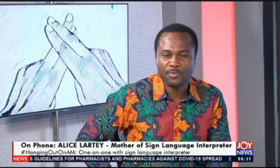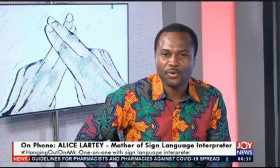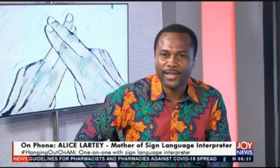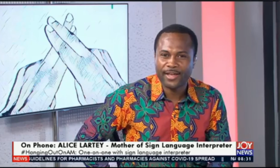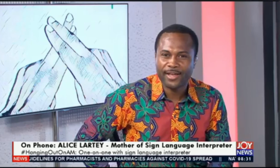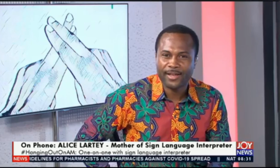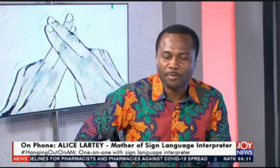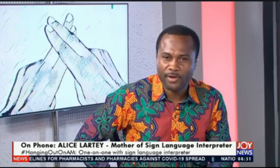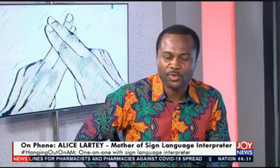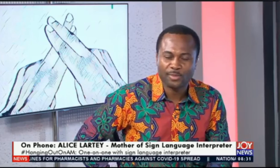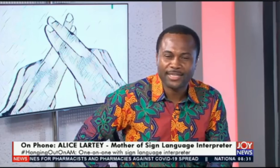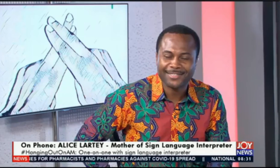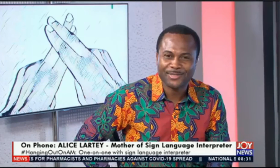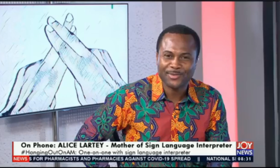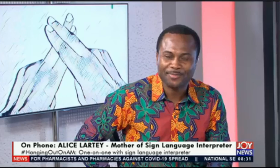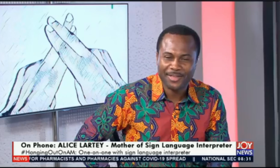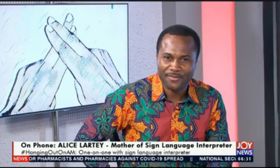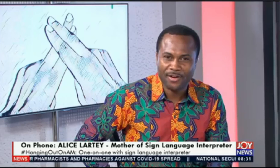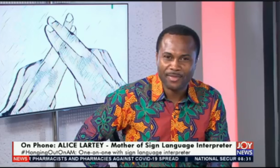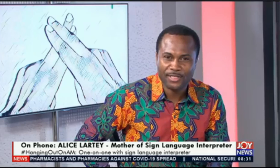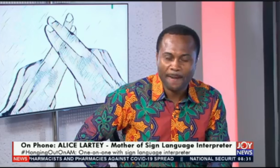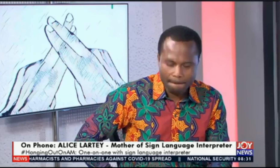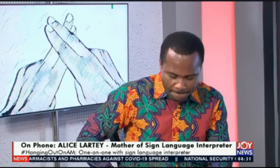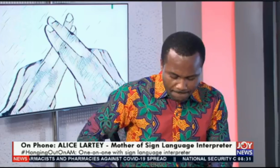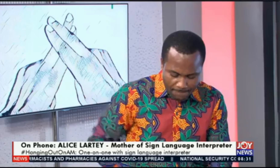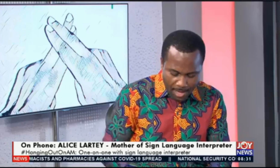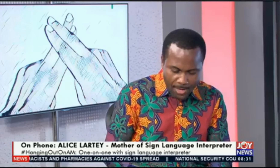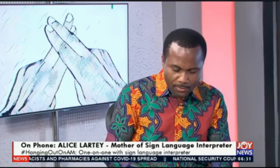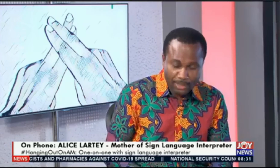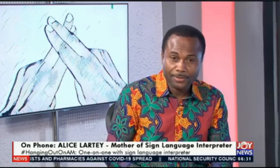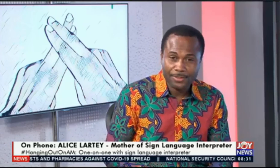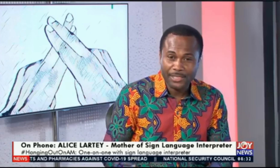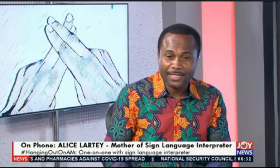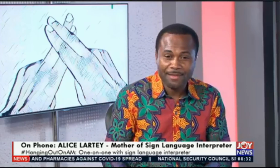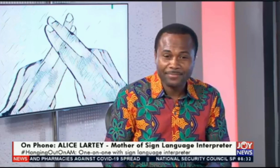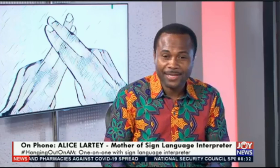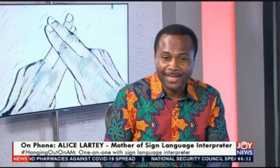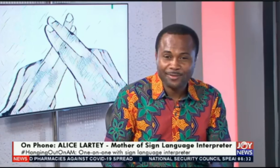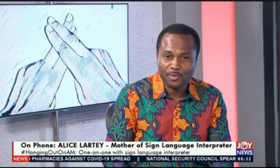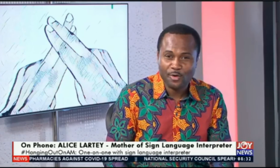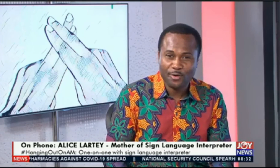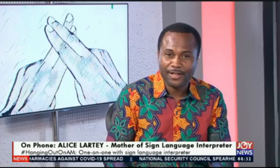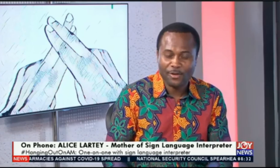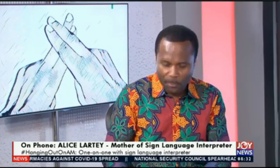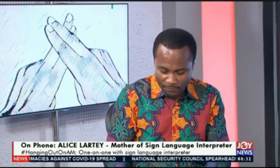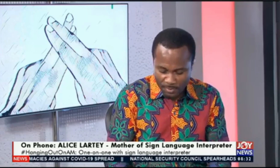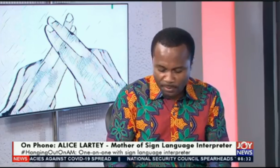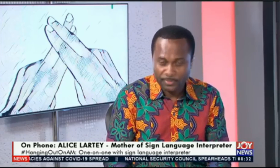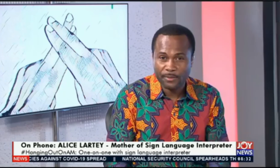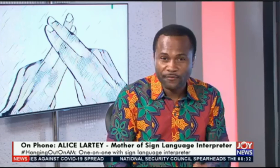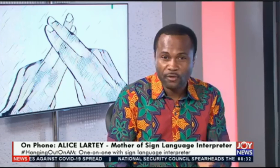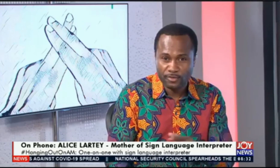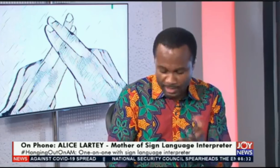always be on her and her prayers will be listened to. Thank you very much. Well, in the meantime, again, we'll call a couple of